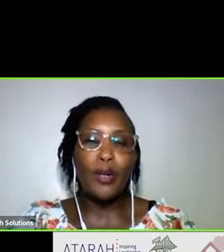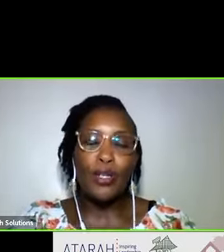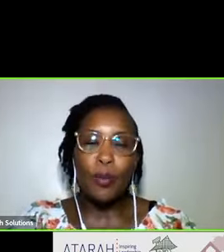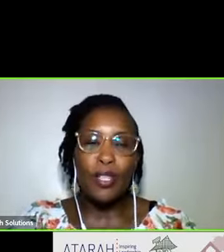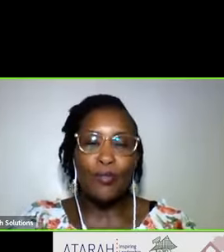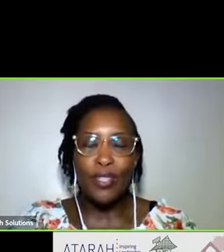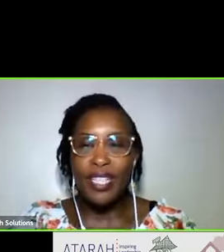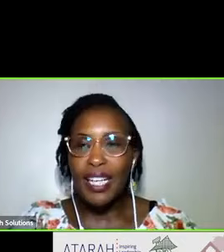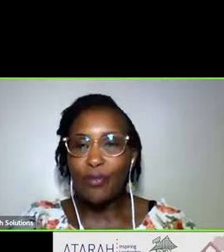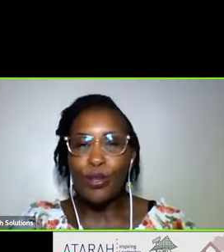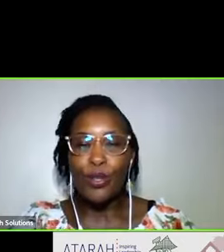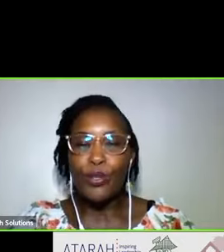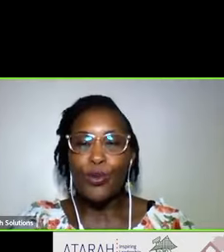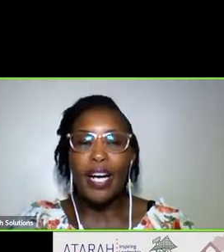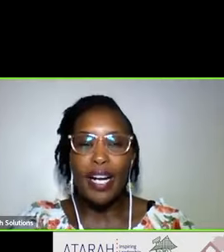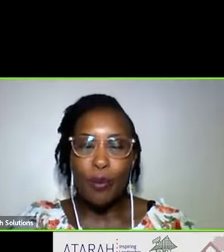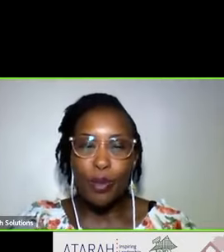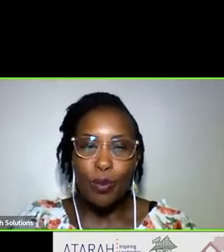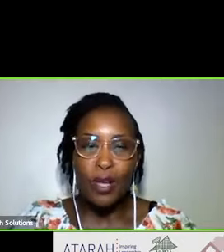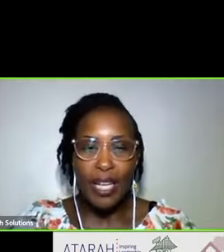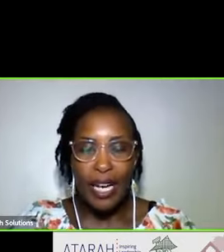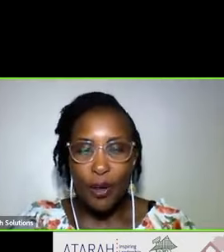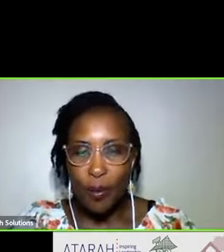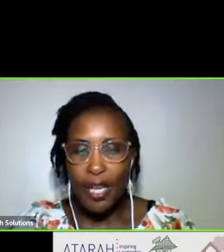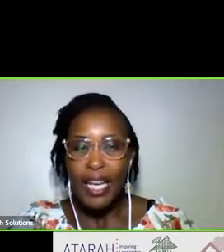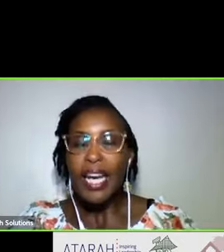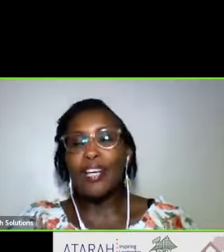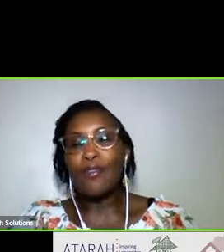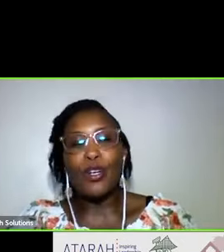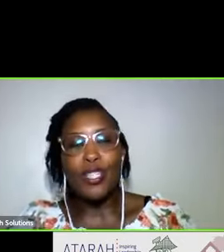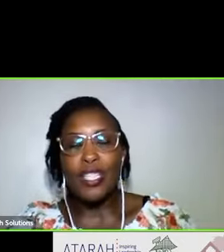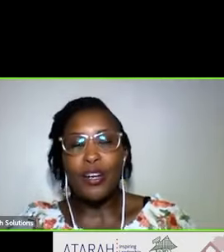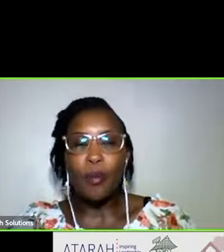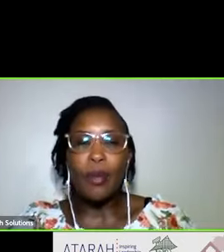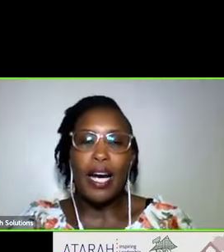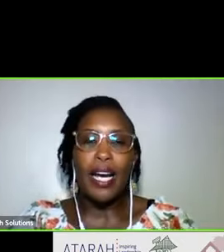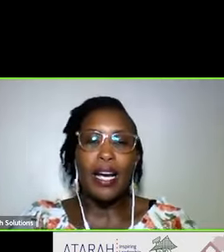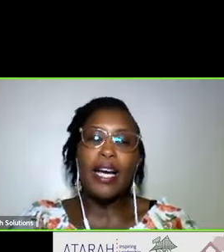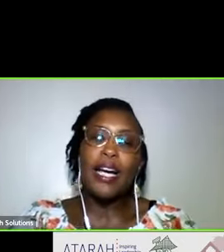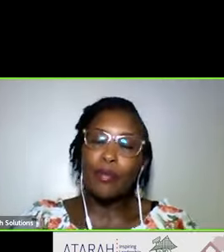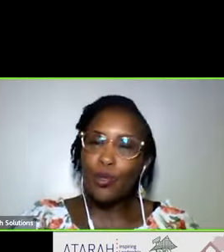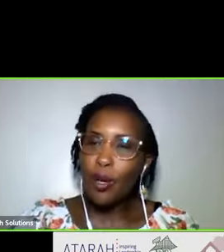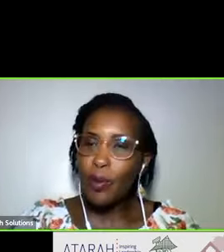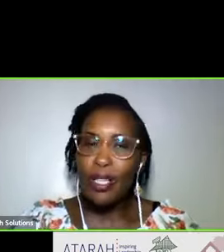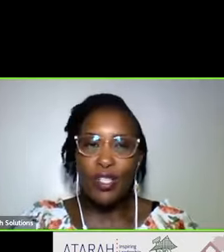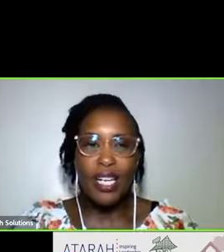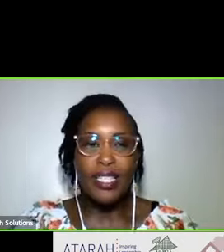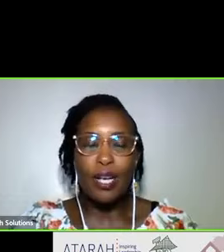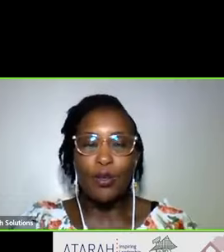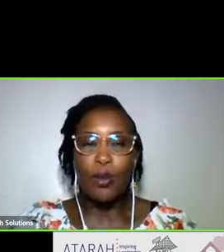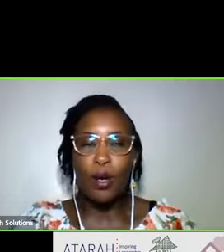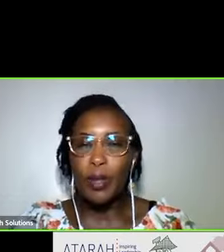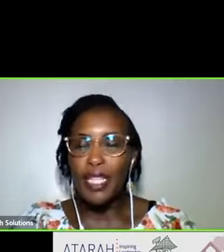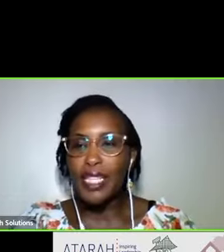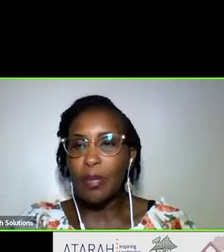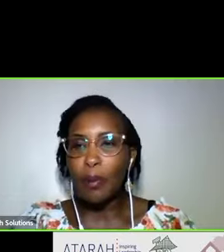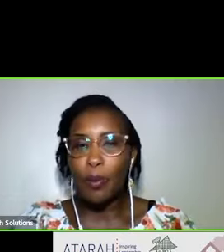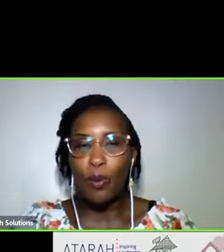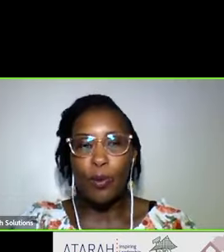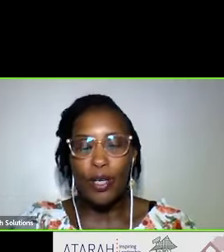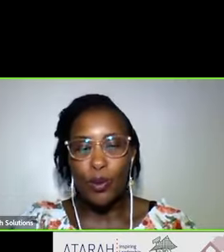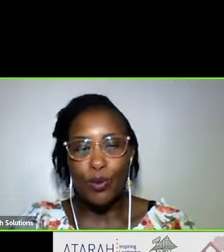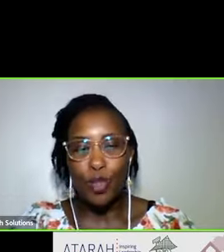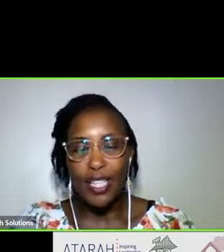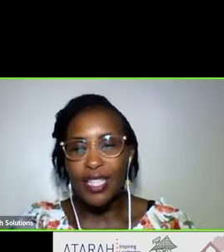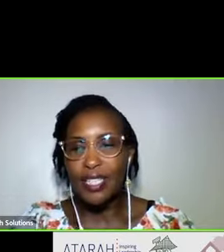where we are going to meet physically for those who are able to be in Nairobi. And if you're not in Nairobi, I am sure we will try and see how to accommodate the